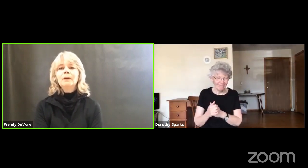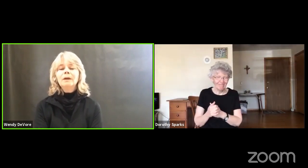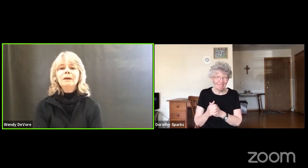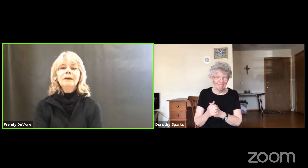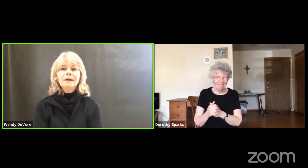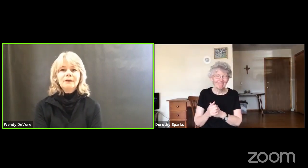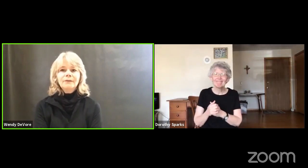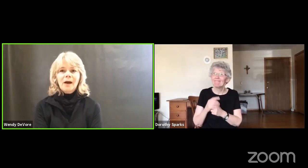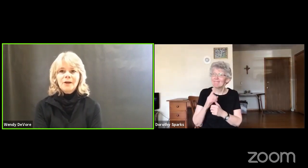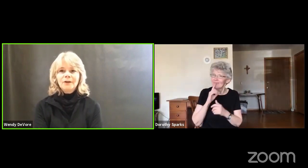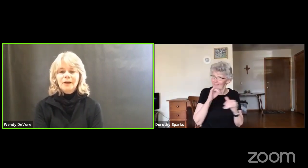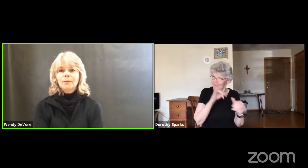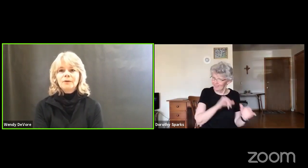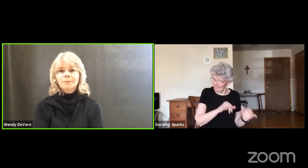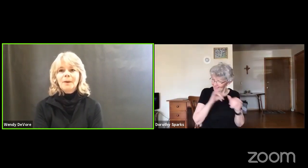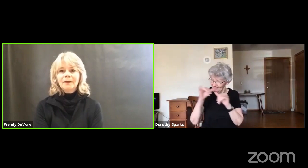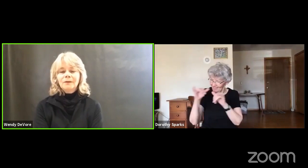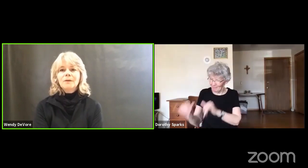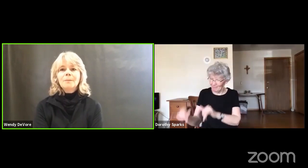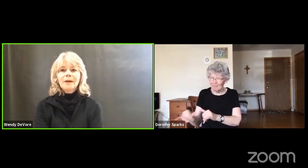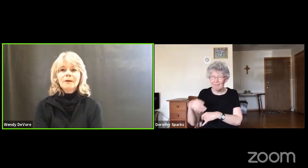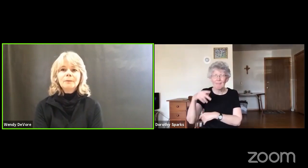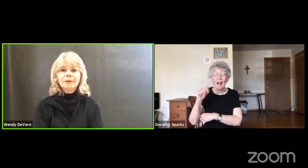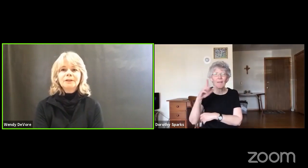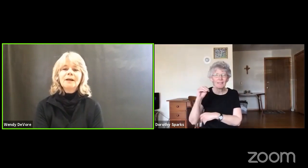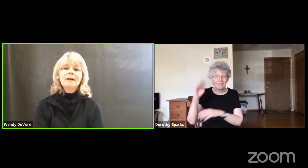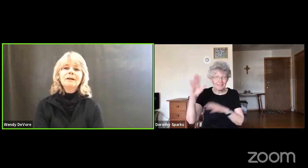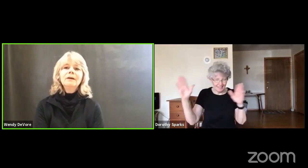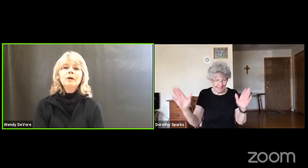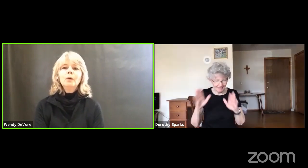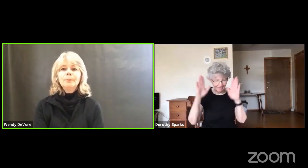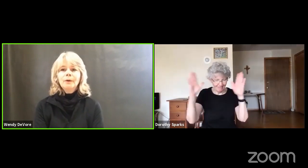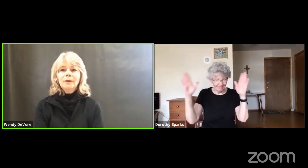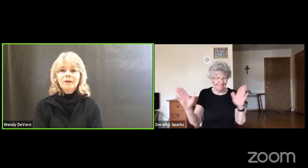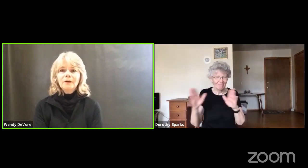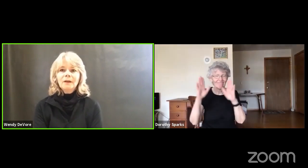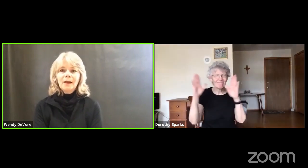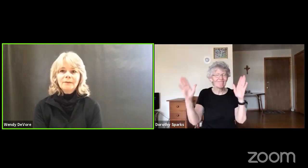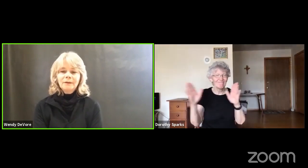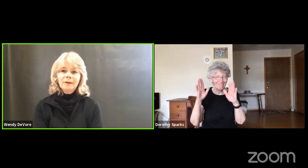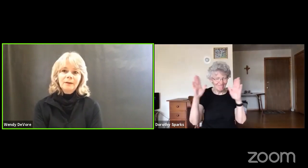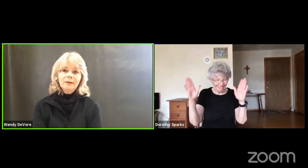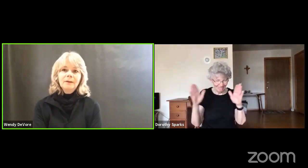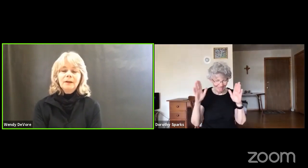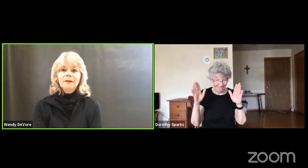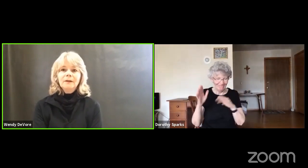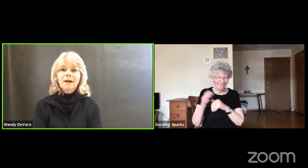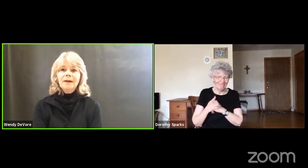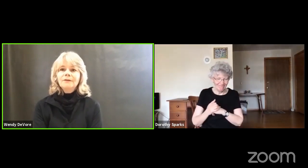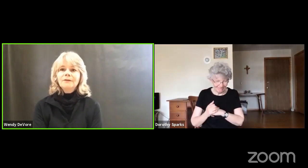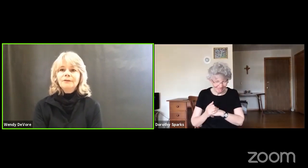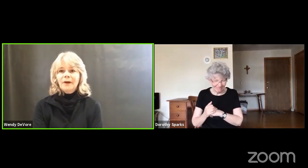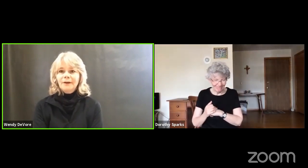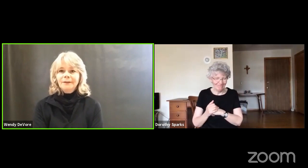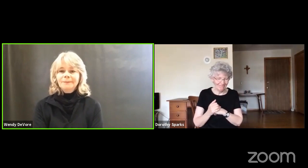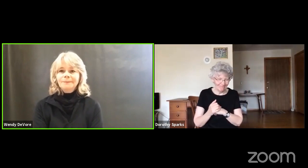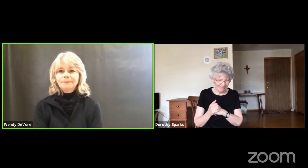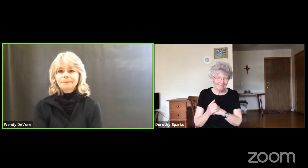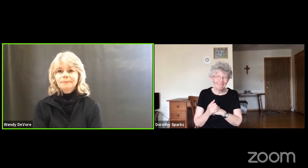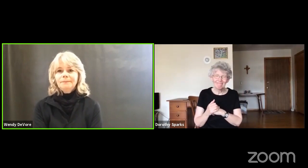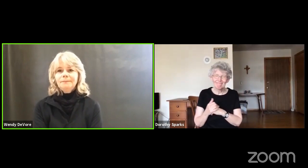that we give honor and respect to the medical personnel who are putting their lives in the line of